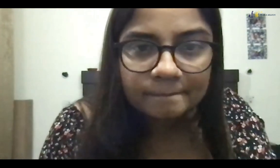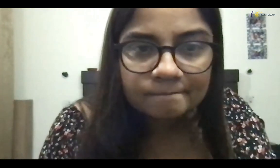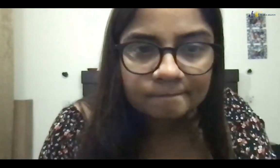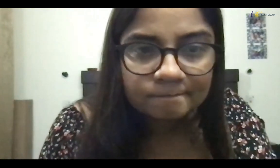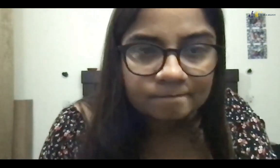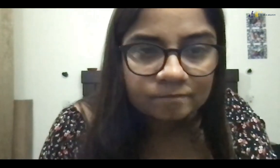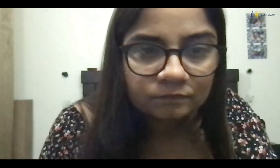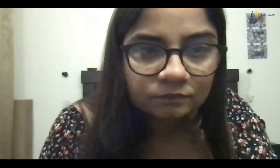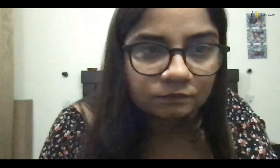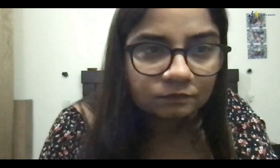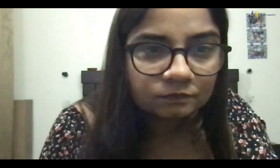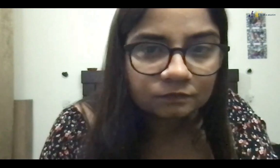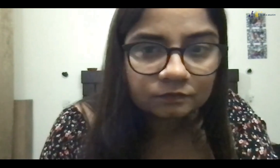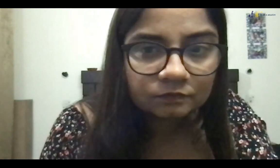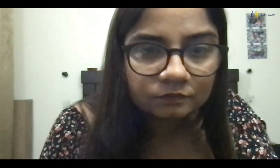Just a minute.